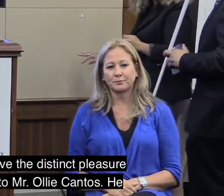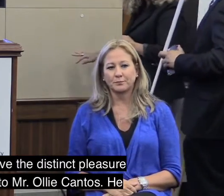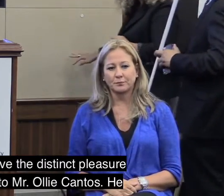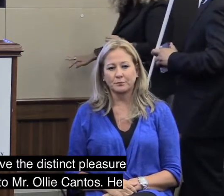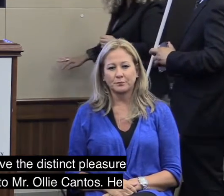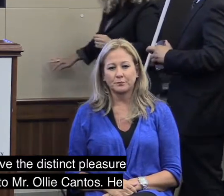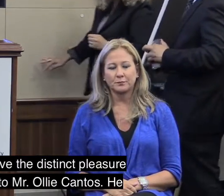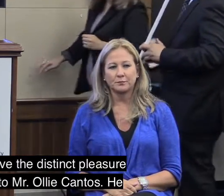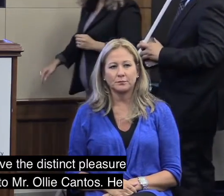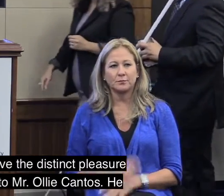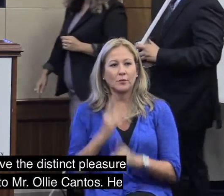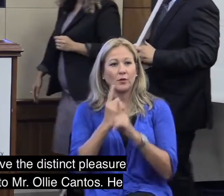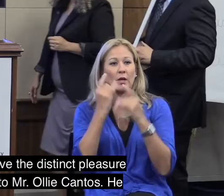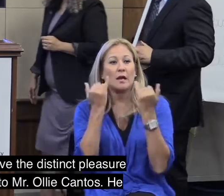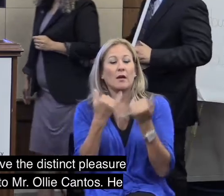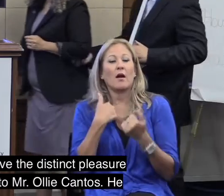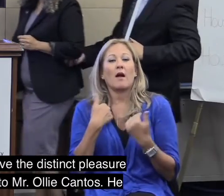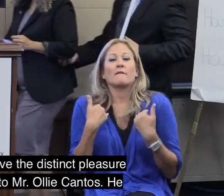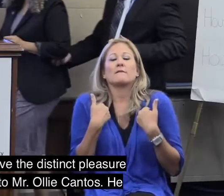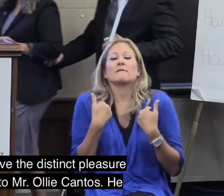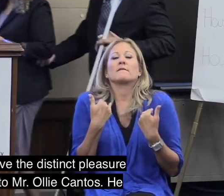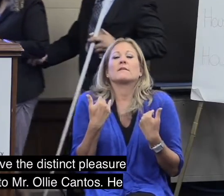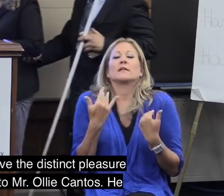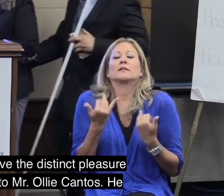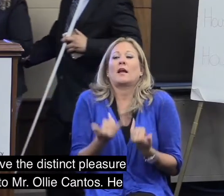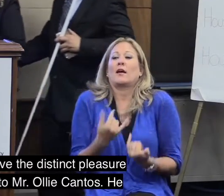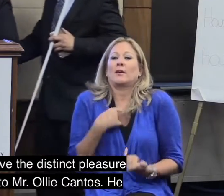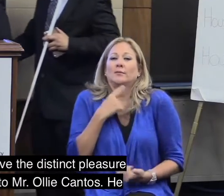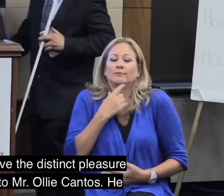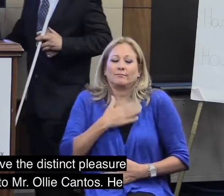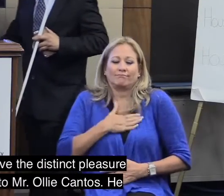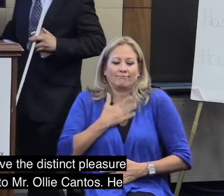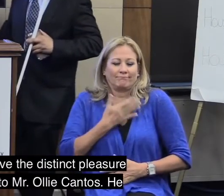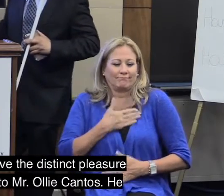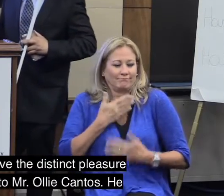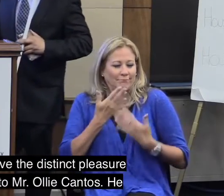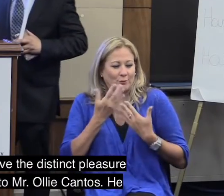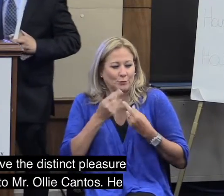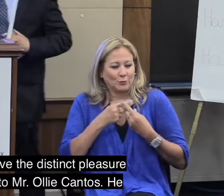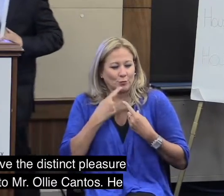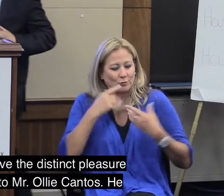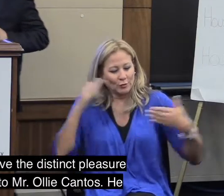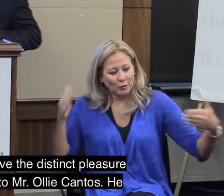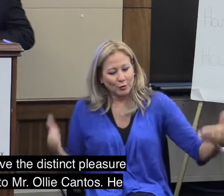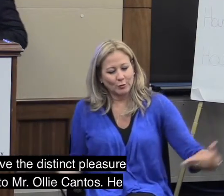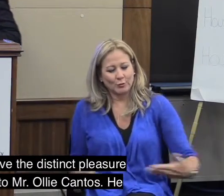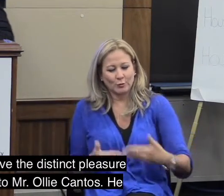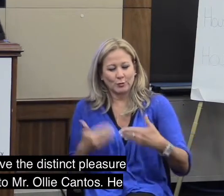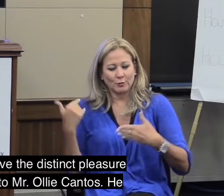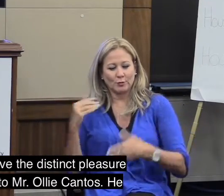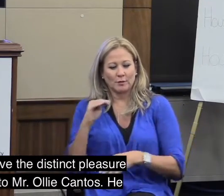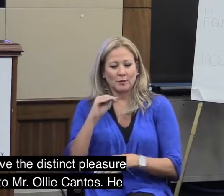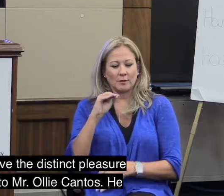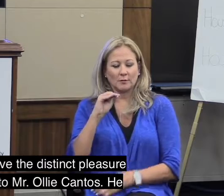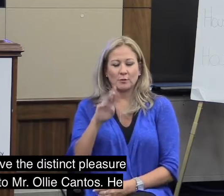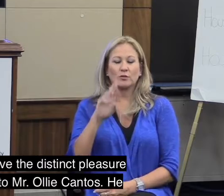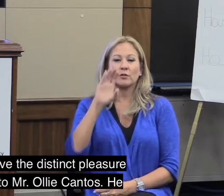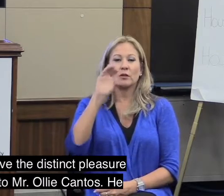But right now, I have the distinct pleasure to introduce you to Mr. Ollie